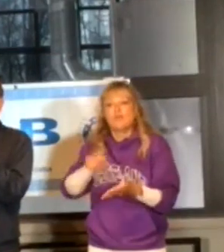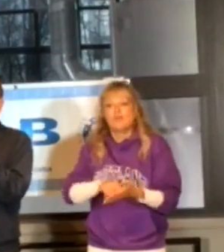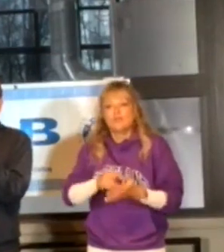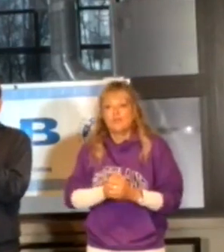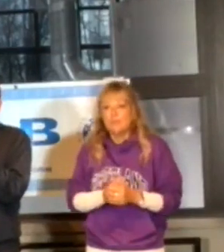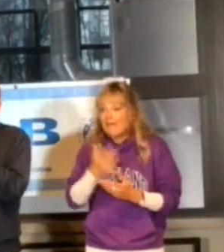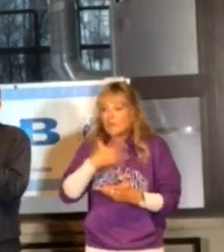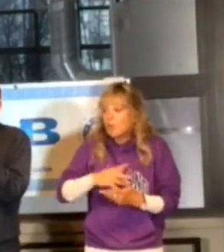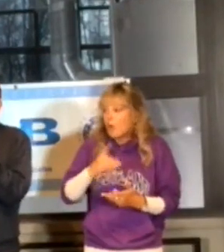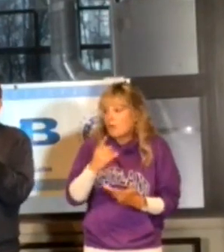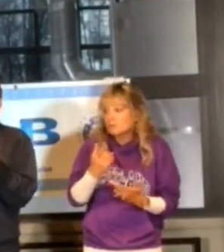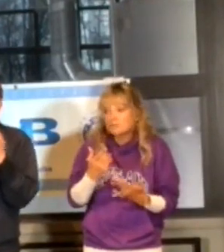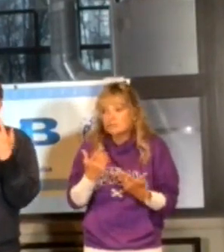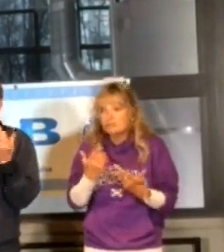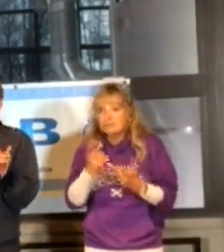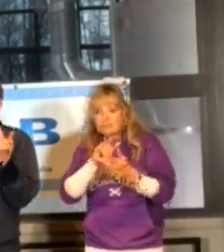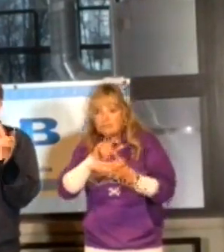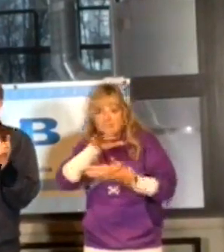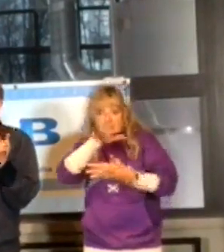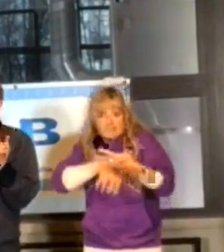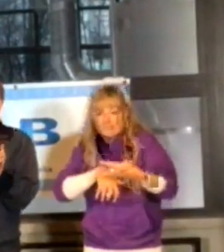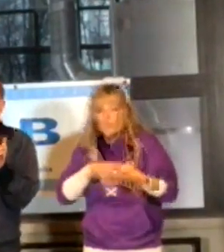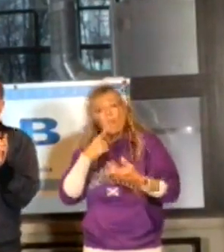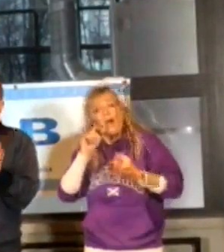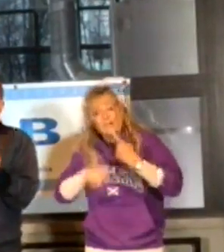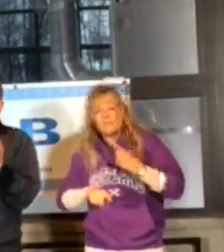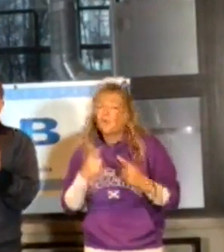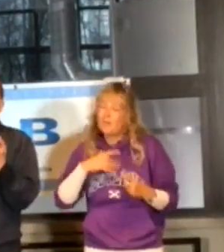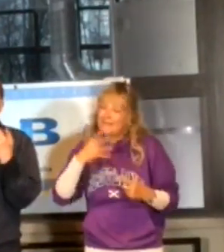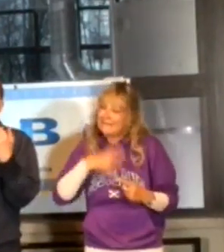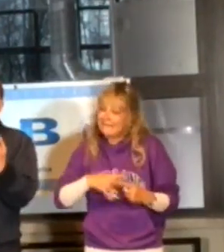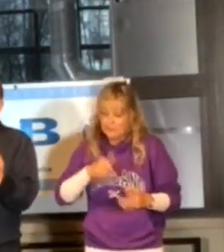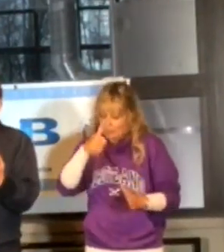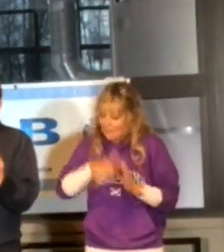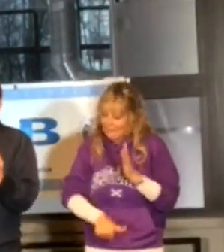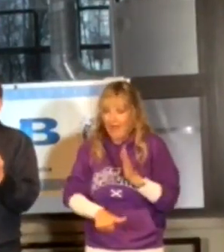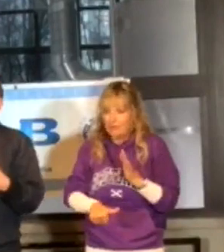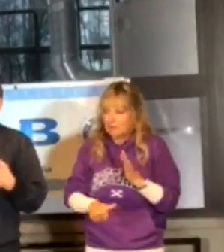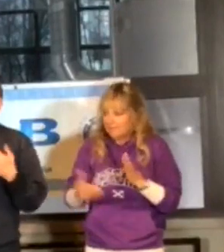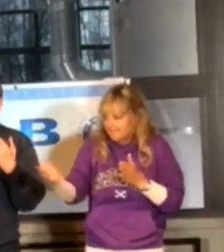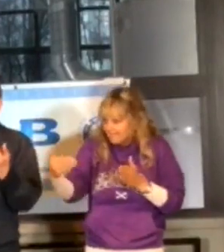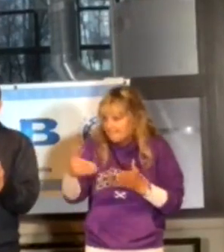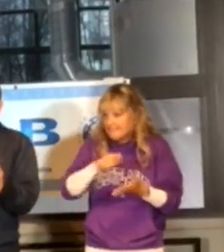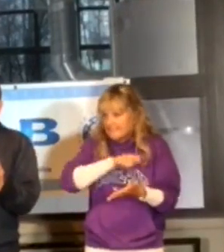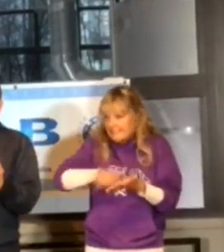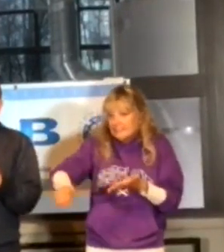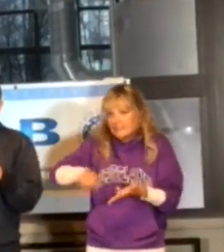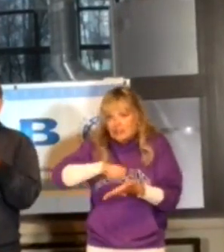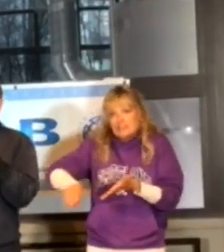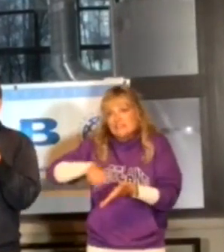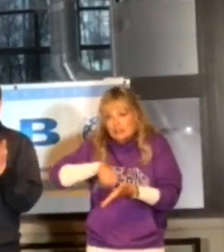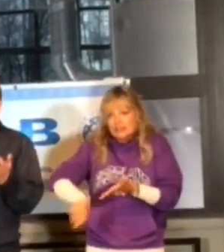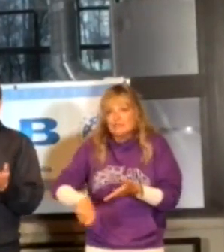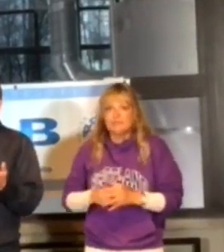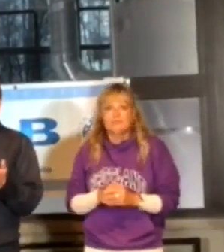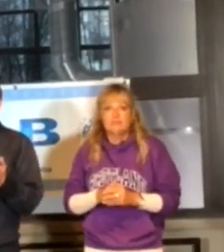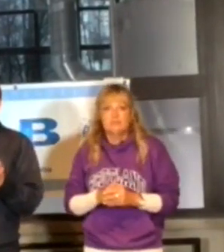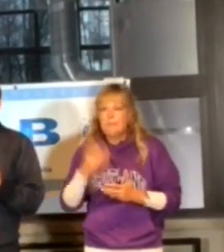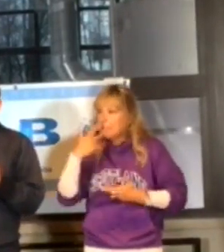too. But we really must get this moving. We must get the impetus for it. We've been handing